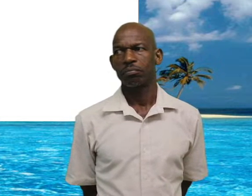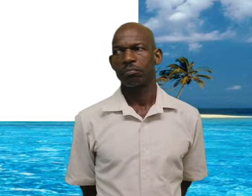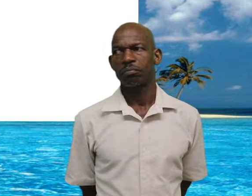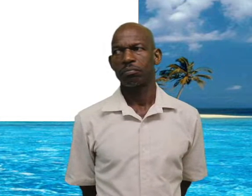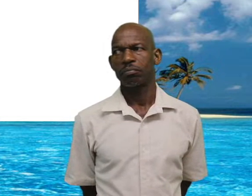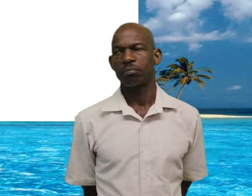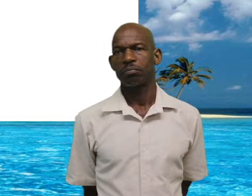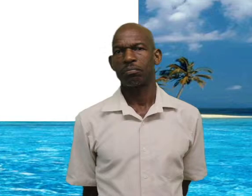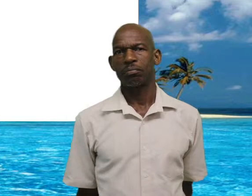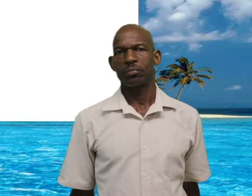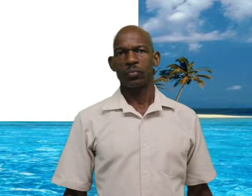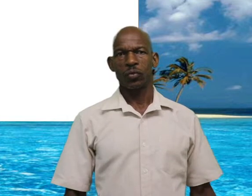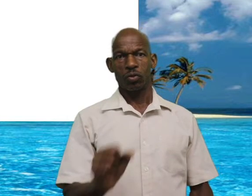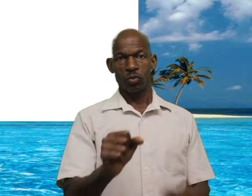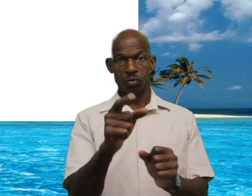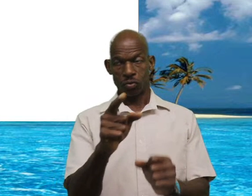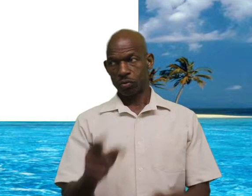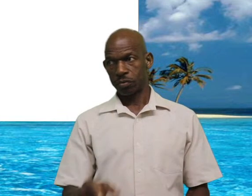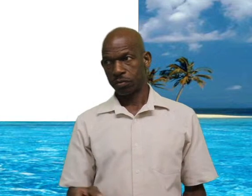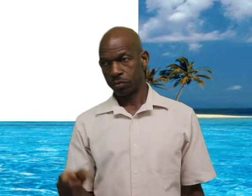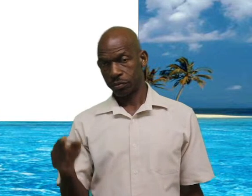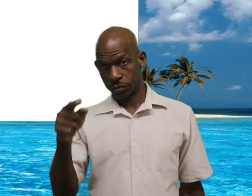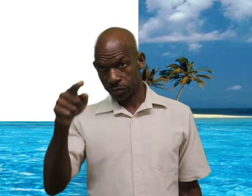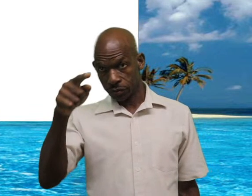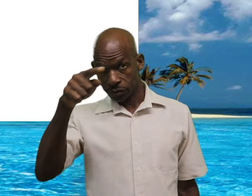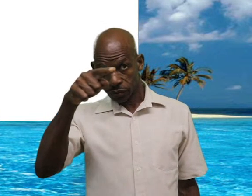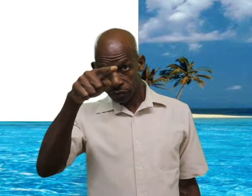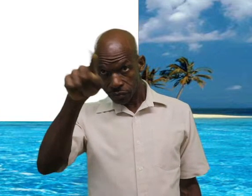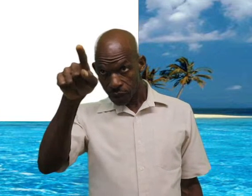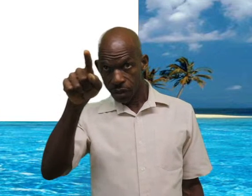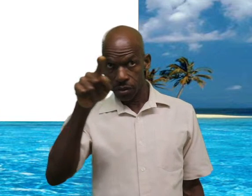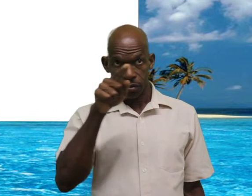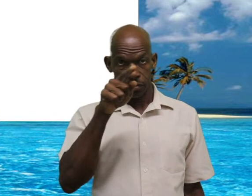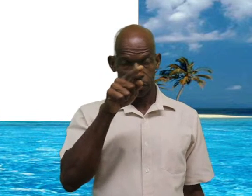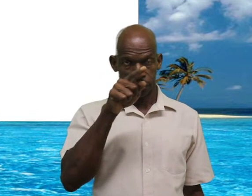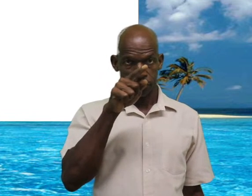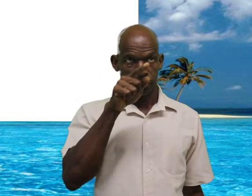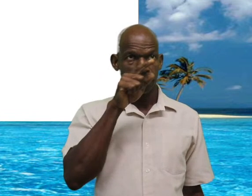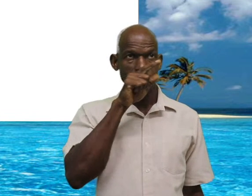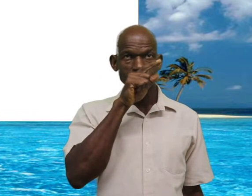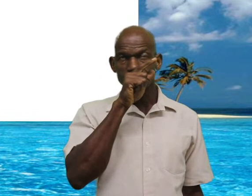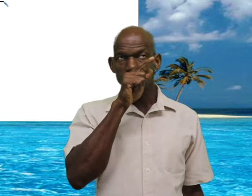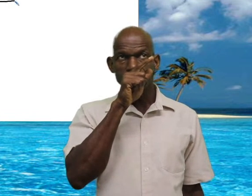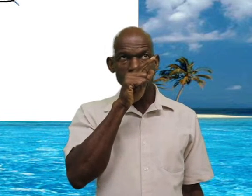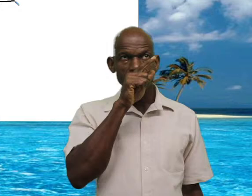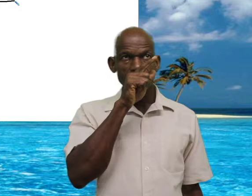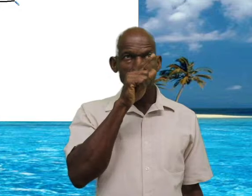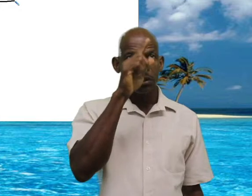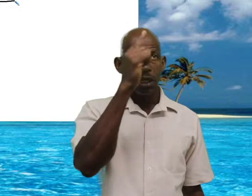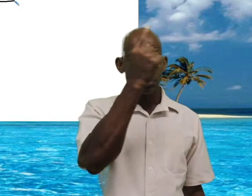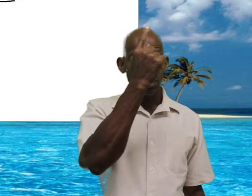So you're going to tick in the spaces to tell me whether it is